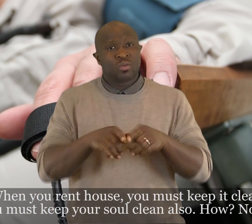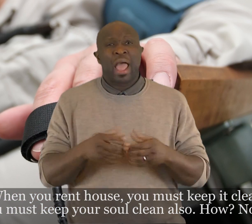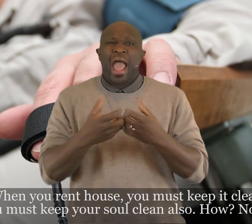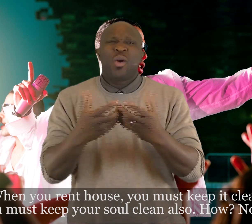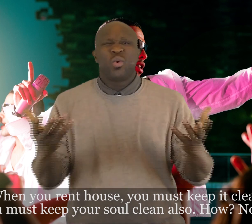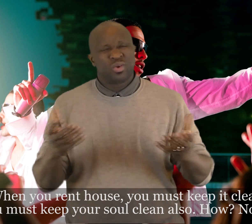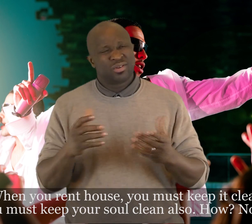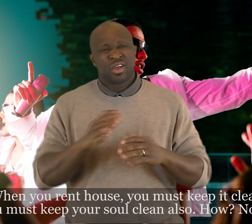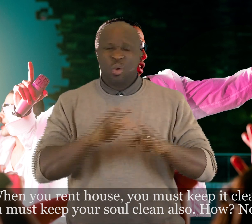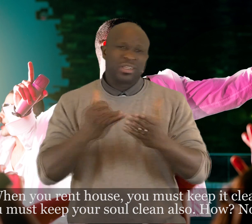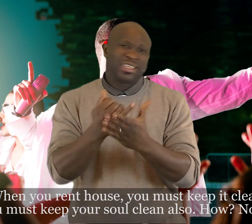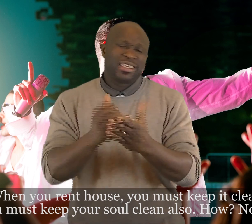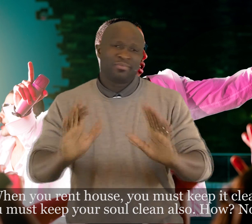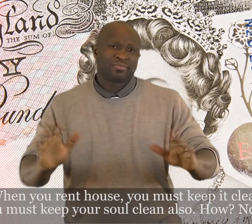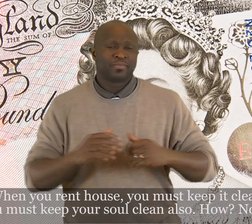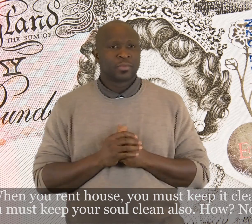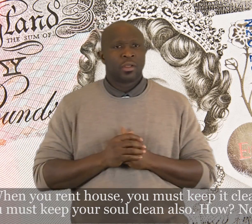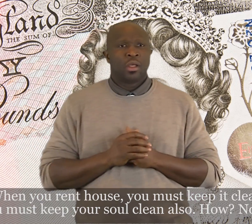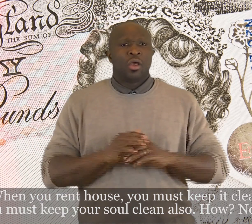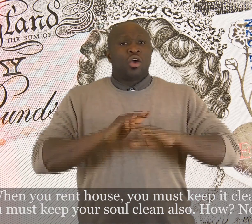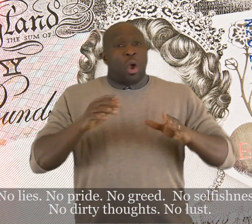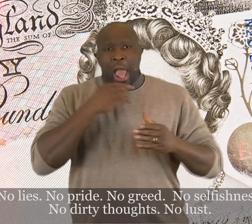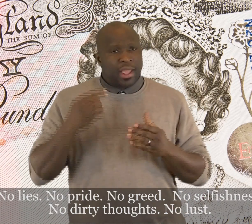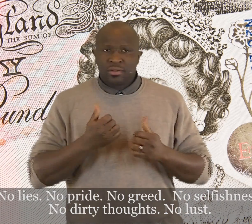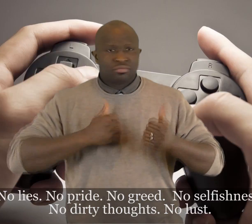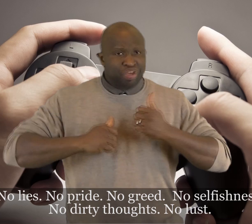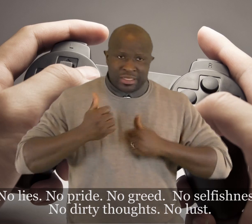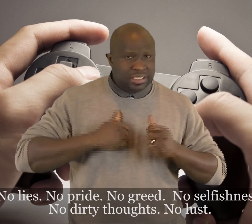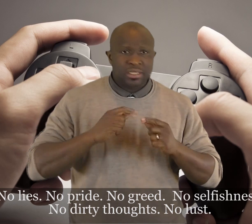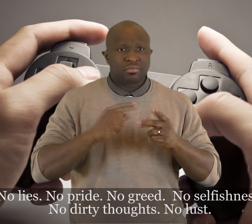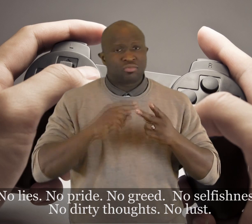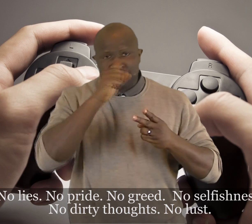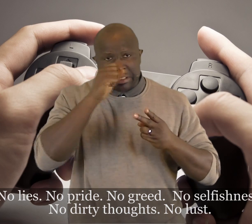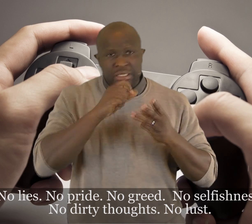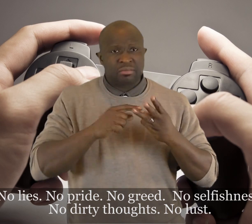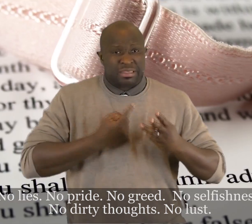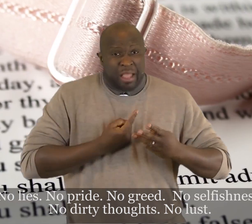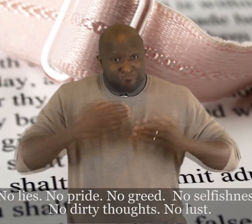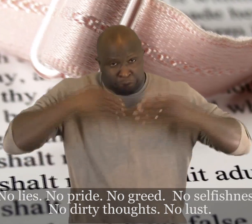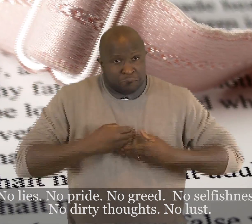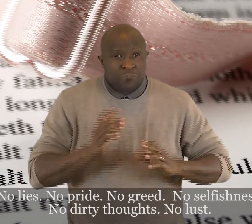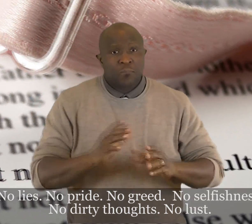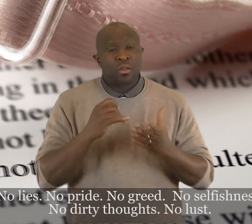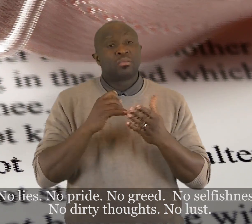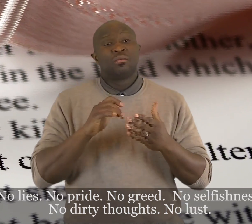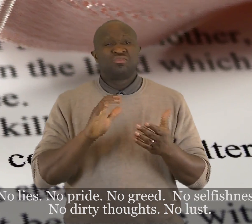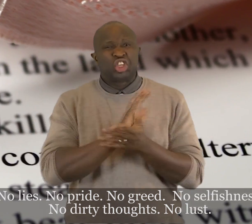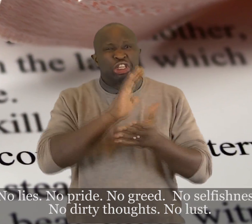lies, no pride, no greed, no selfishness, no filthy